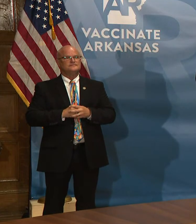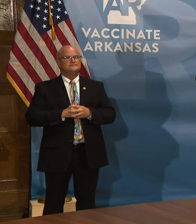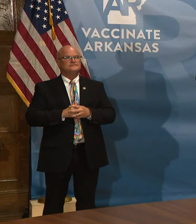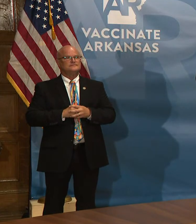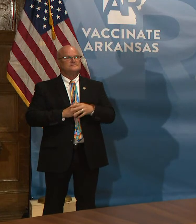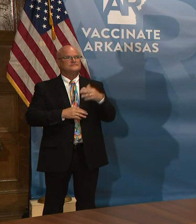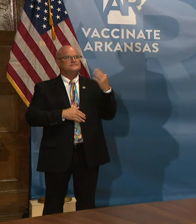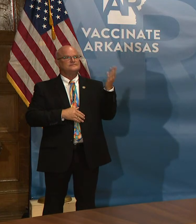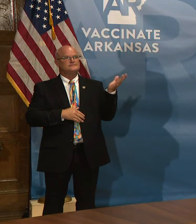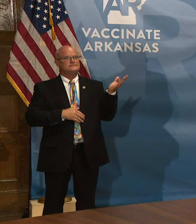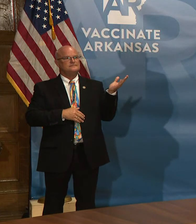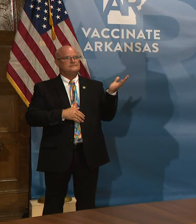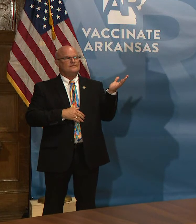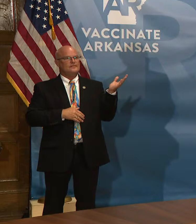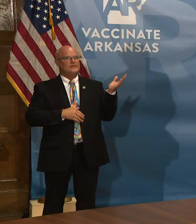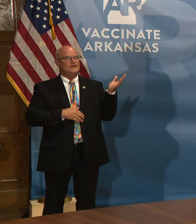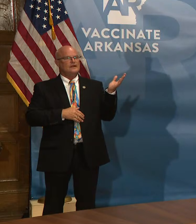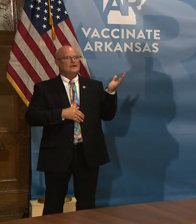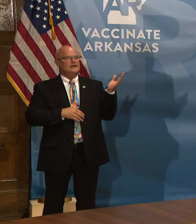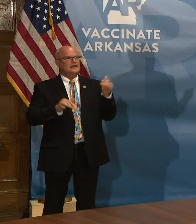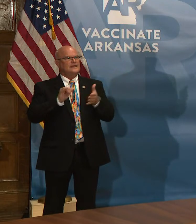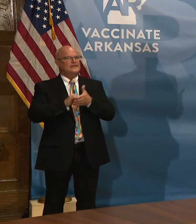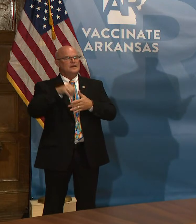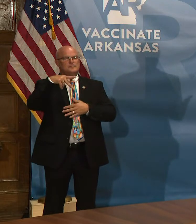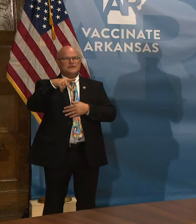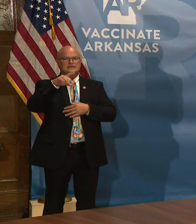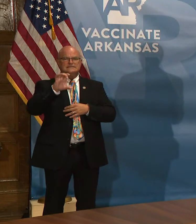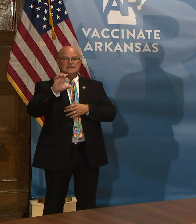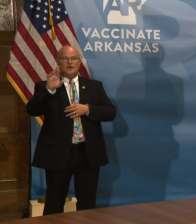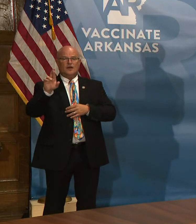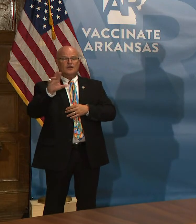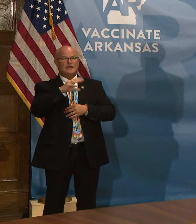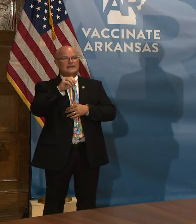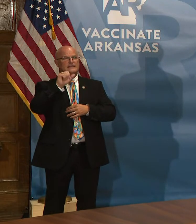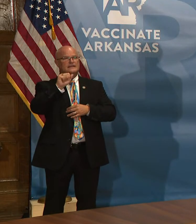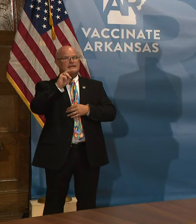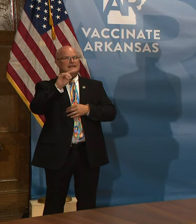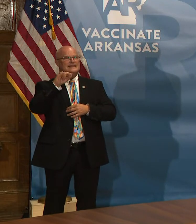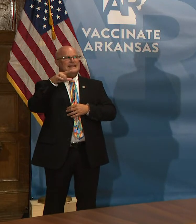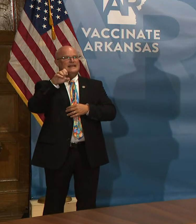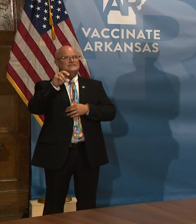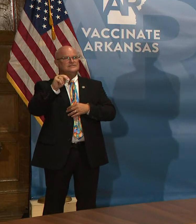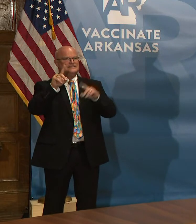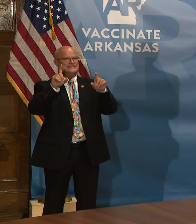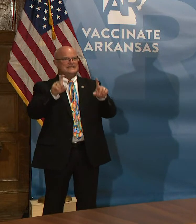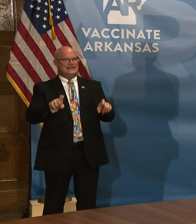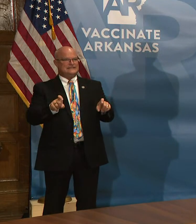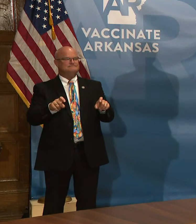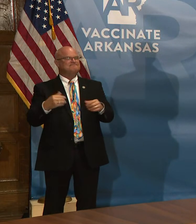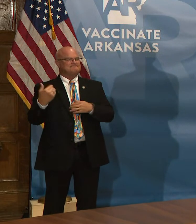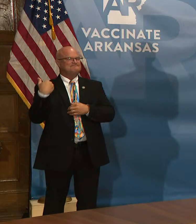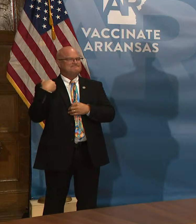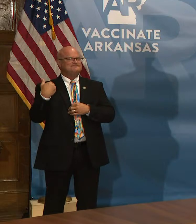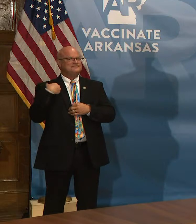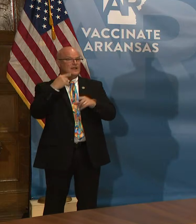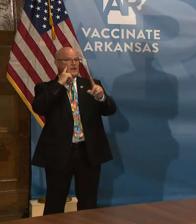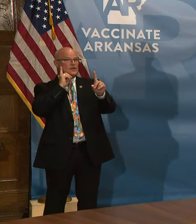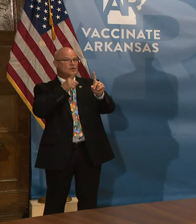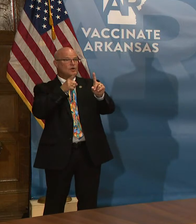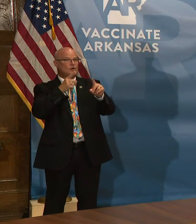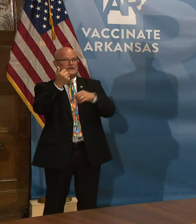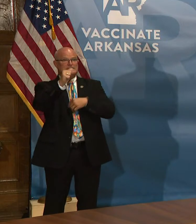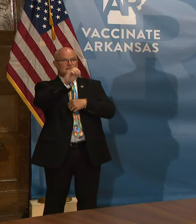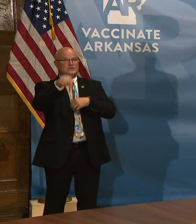And this is finally the Pcr and Antigen Test. As I'm always reminded, I set as a goal to